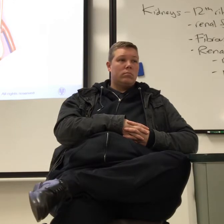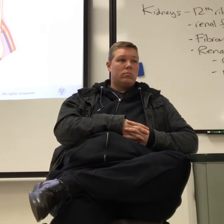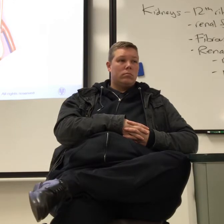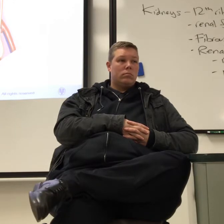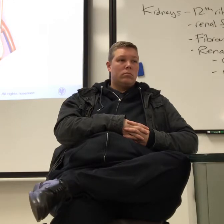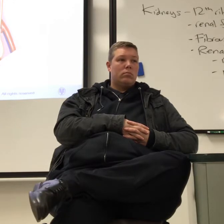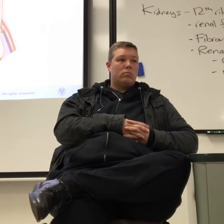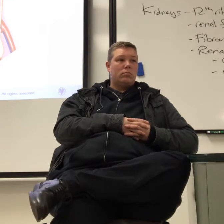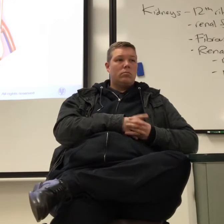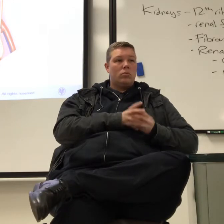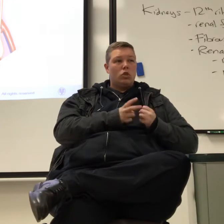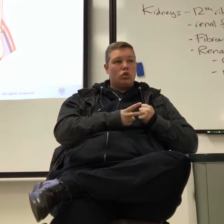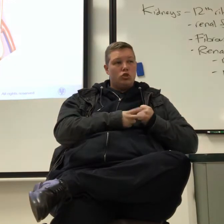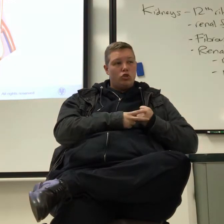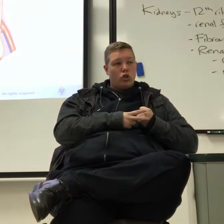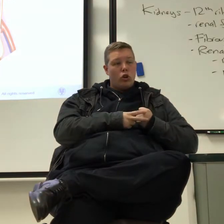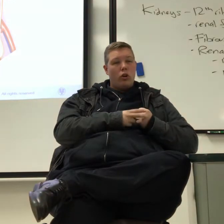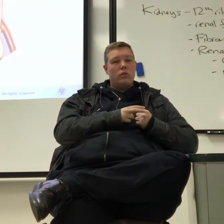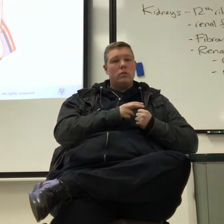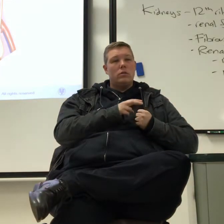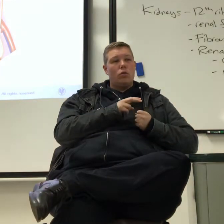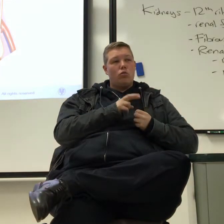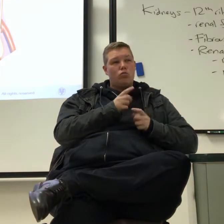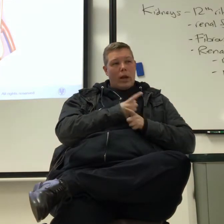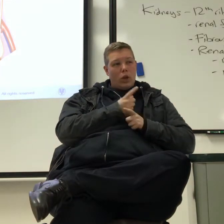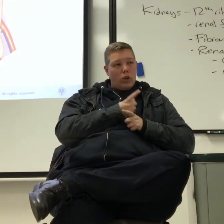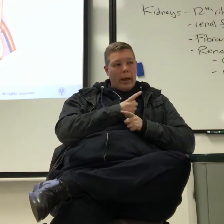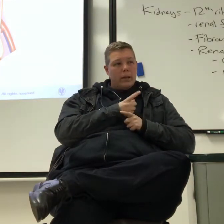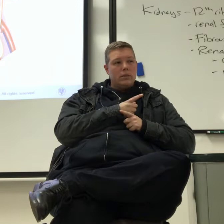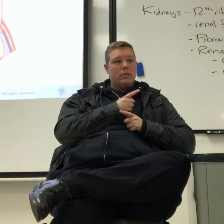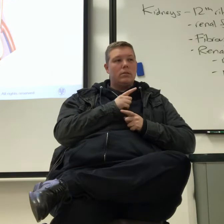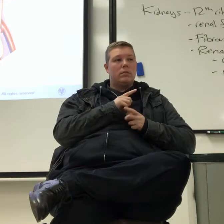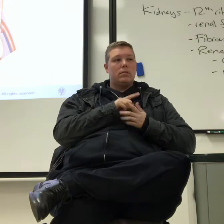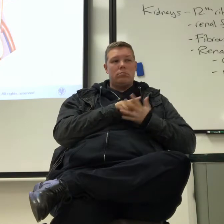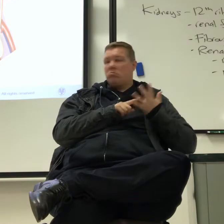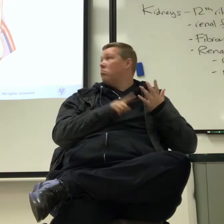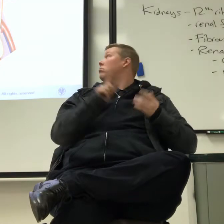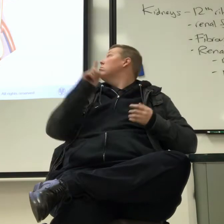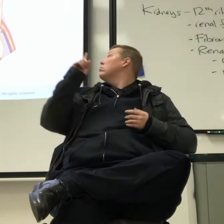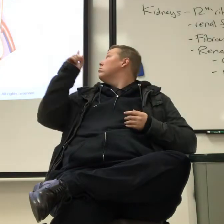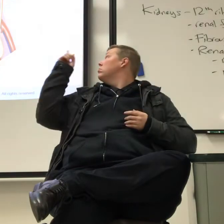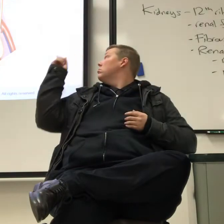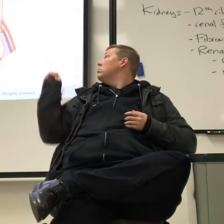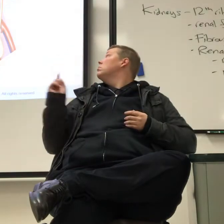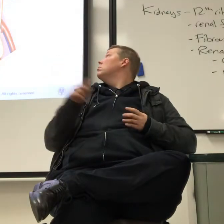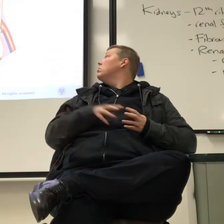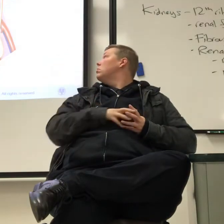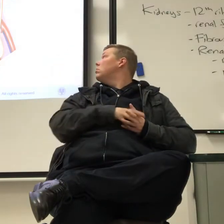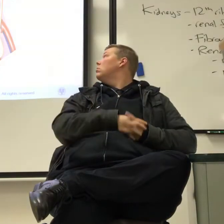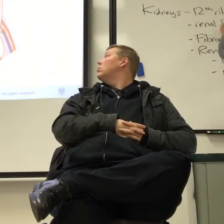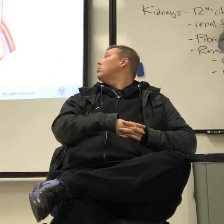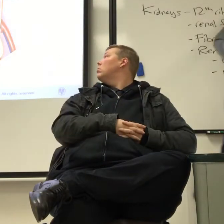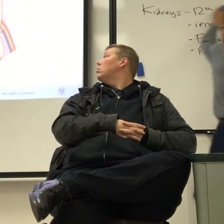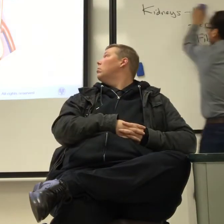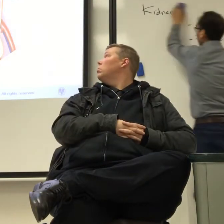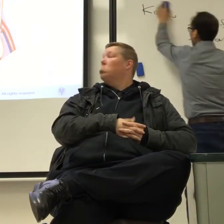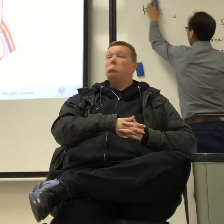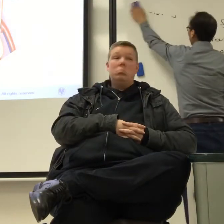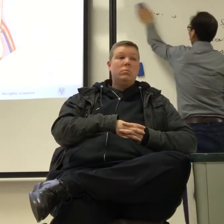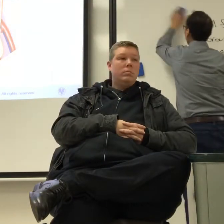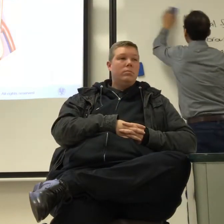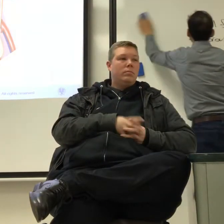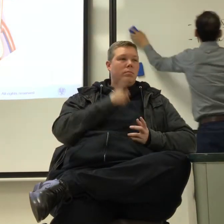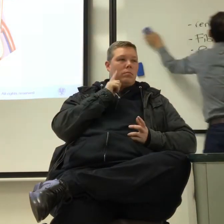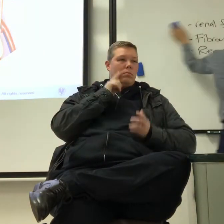Conserves, regulates, acid-base balance, endocrine function, excretion. So that's a lot of information there. Just to give you an overview of everything we're going to